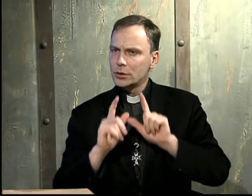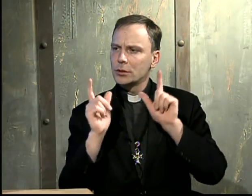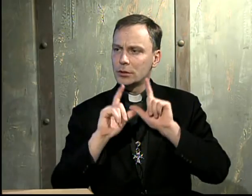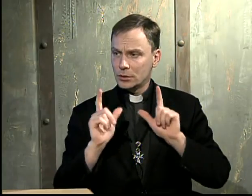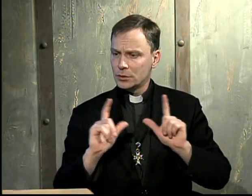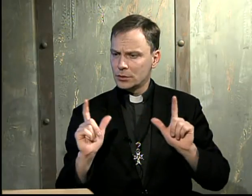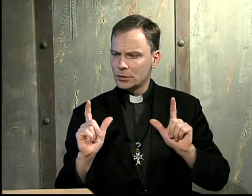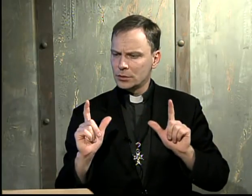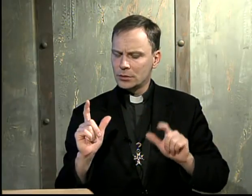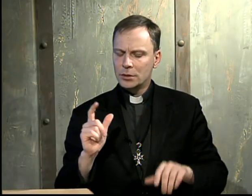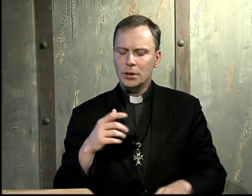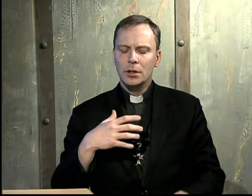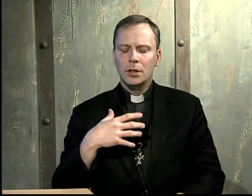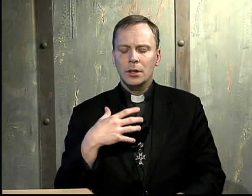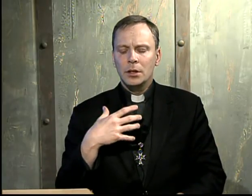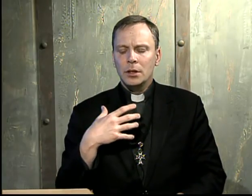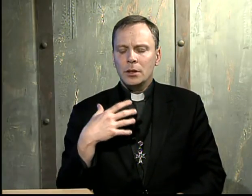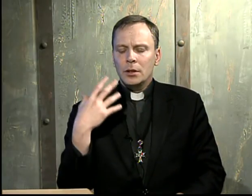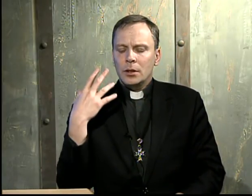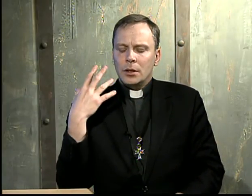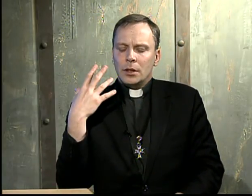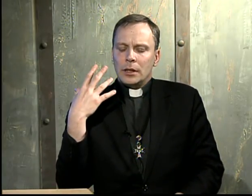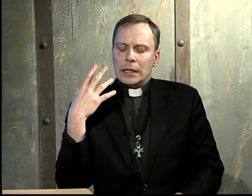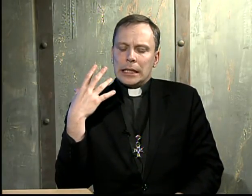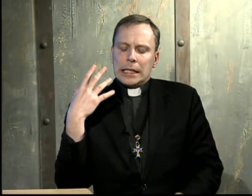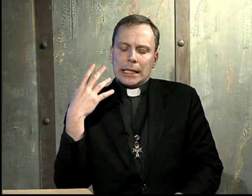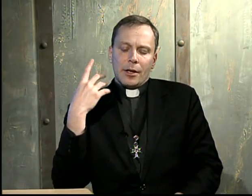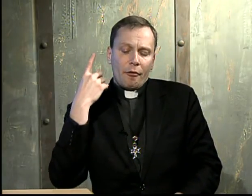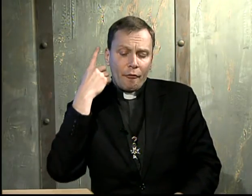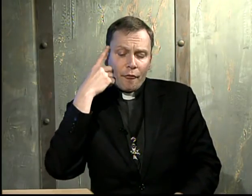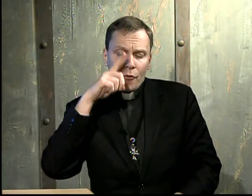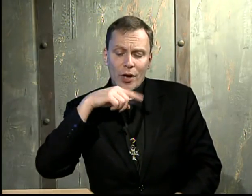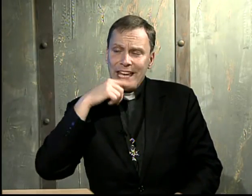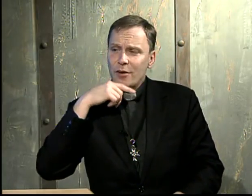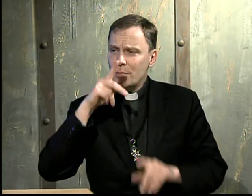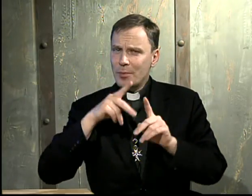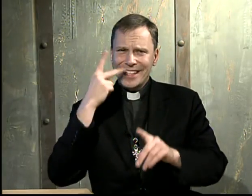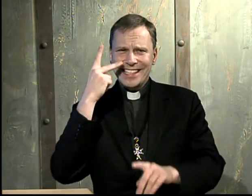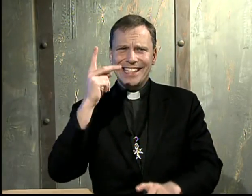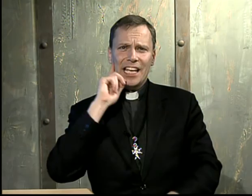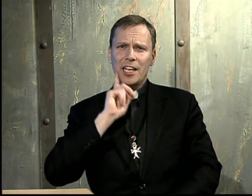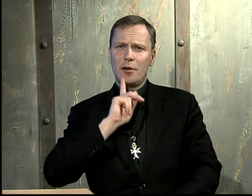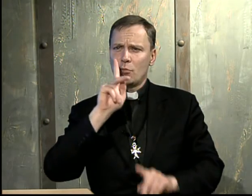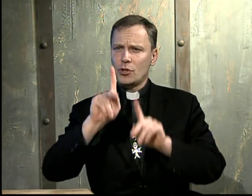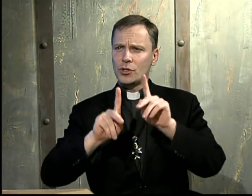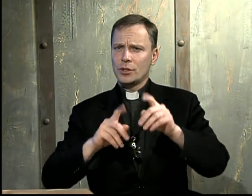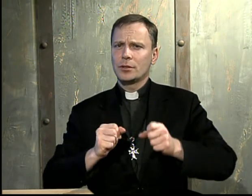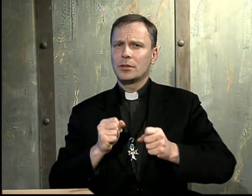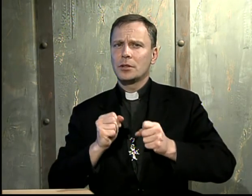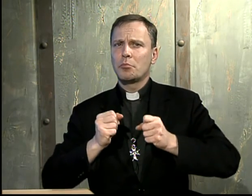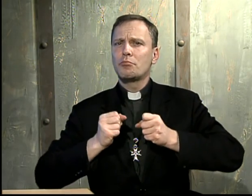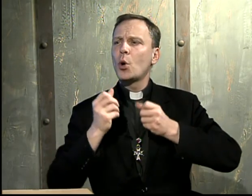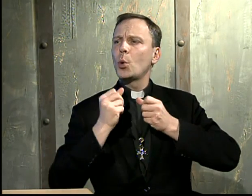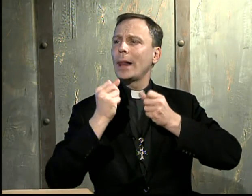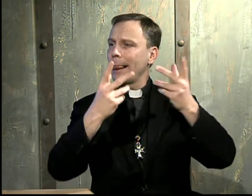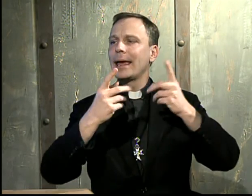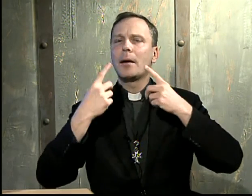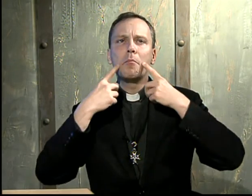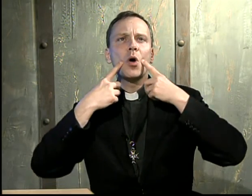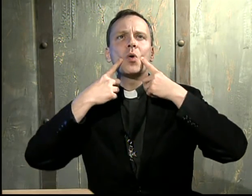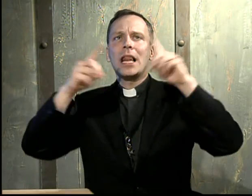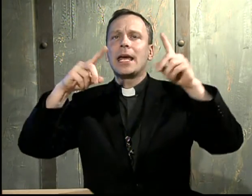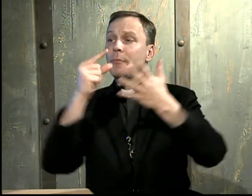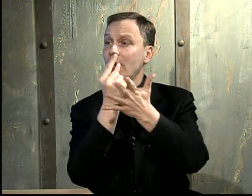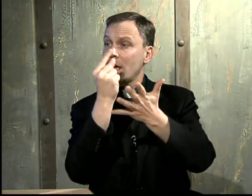that the church loves all people from whatever culture and whatever language background. A